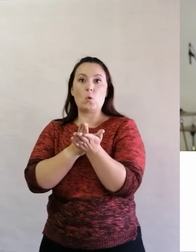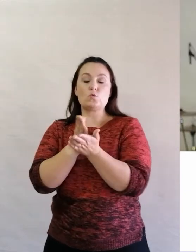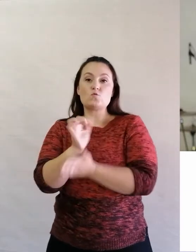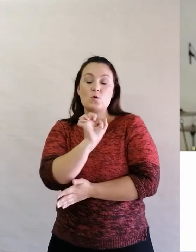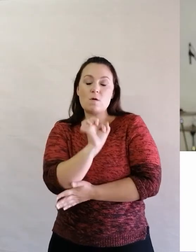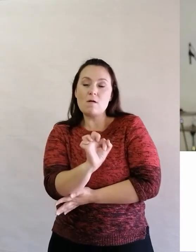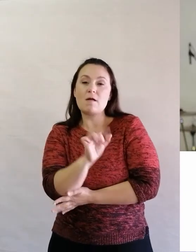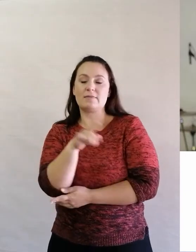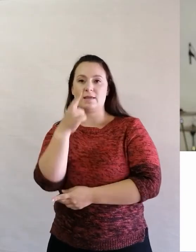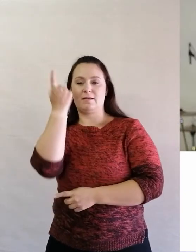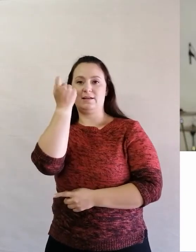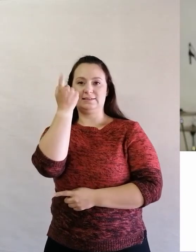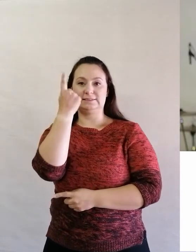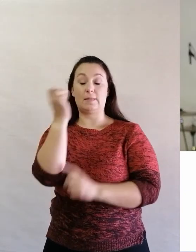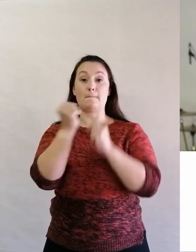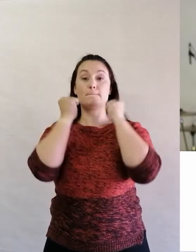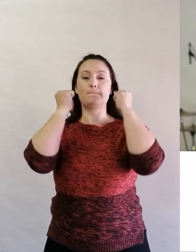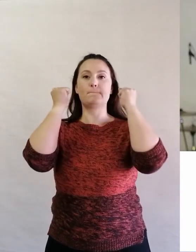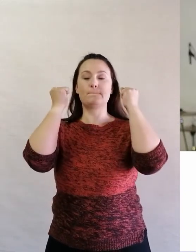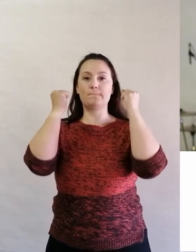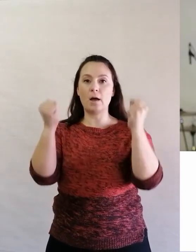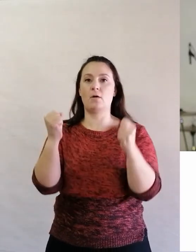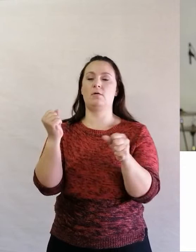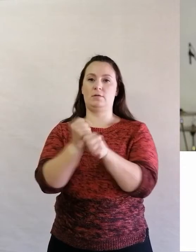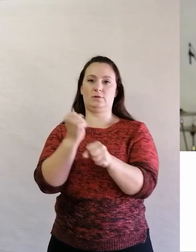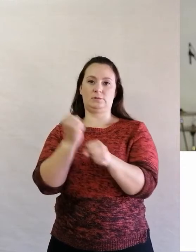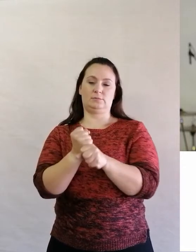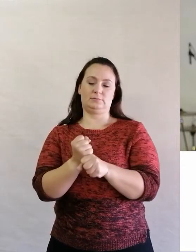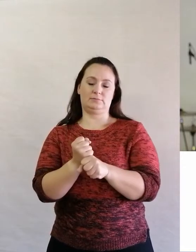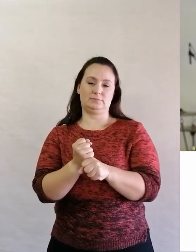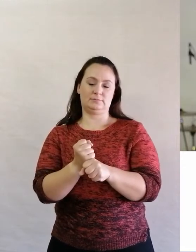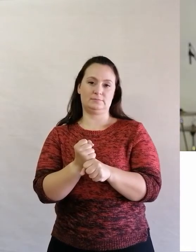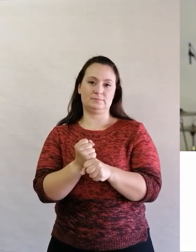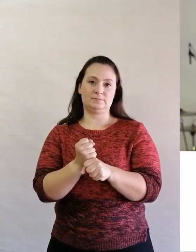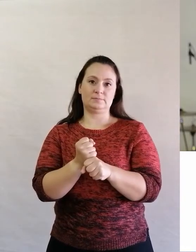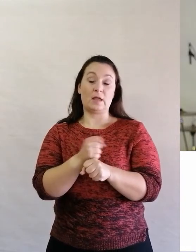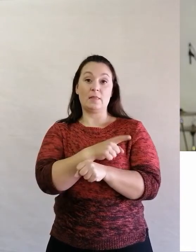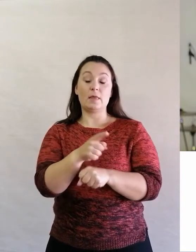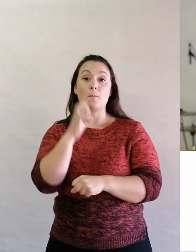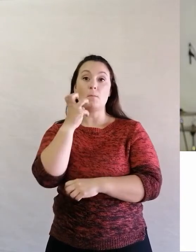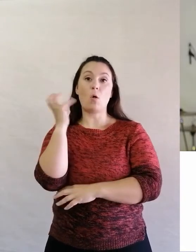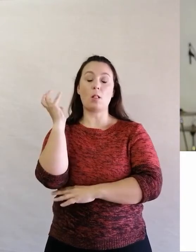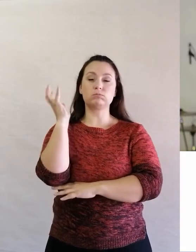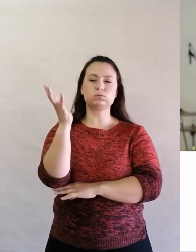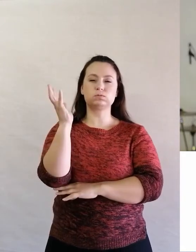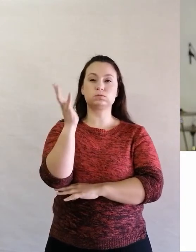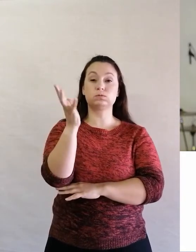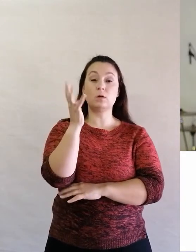to understand the power of the gospel of the kingdom. And through his ministry, the gospel goes